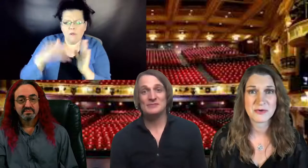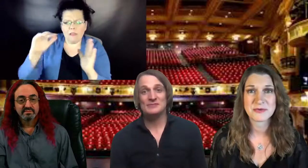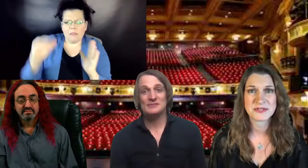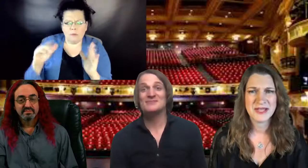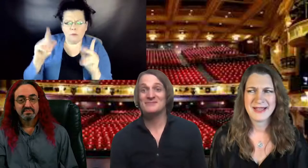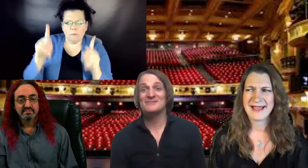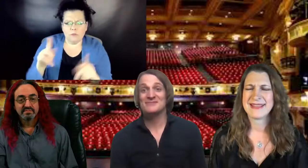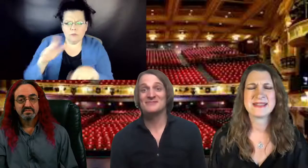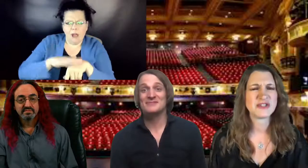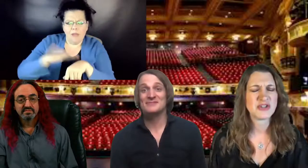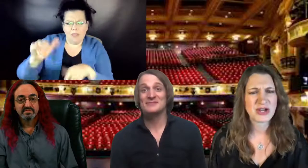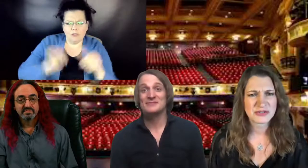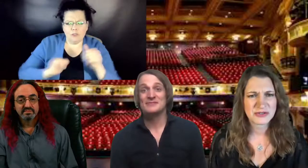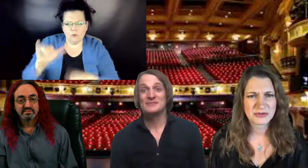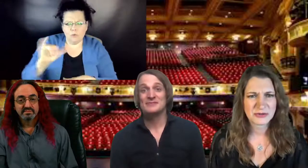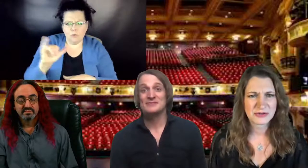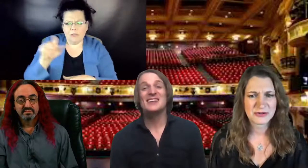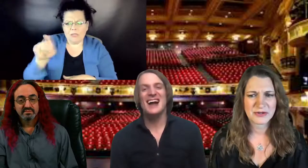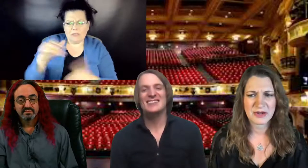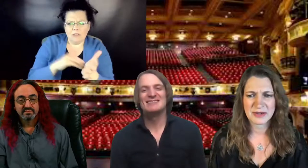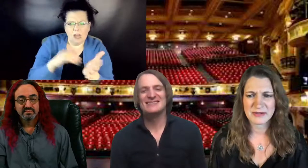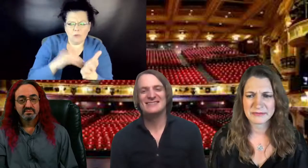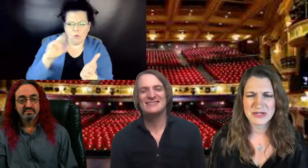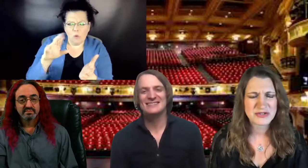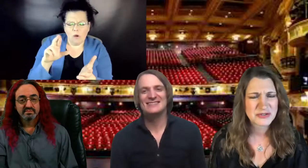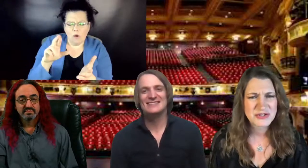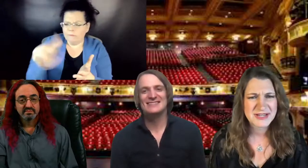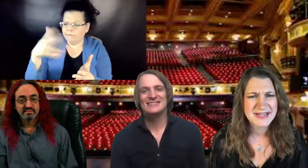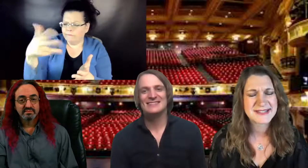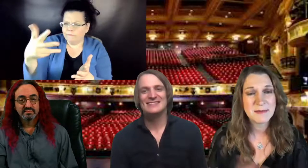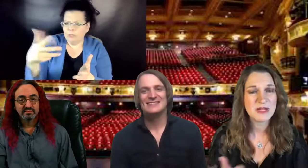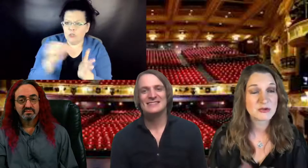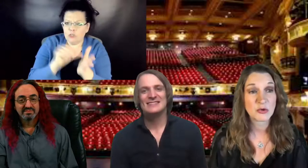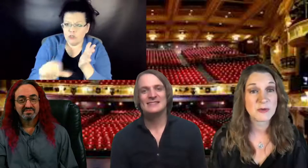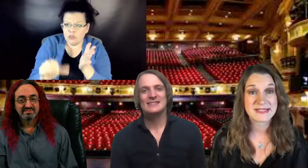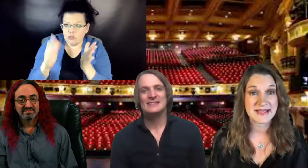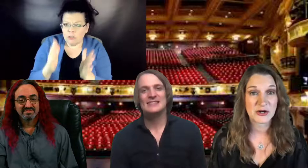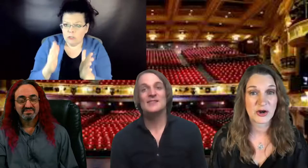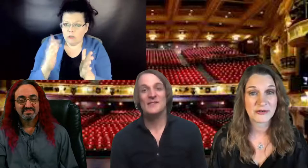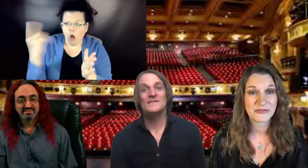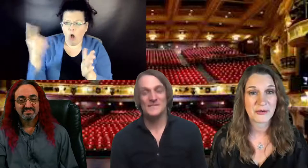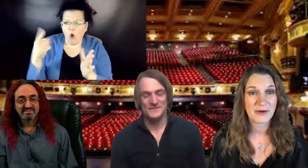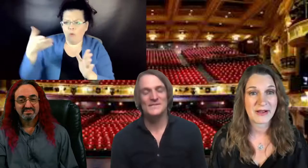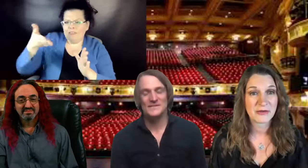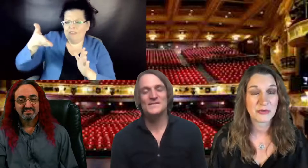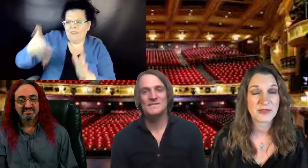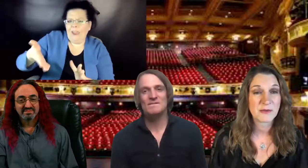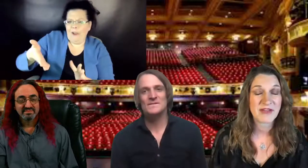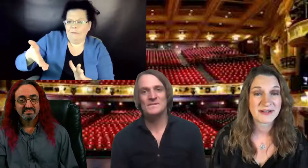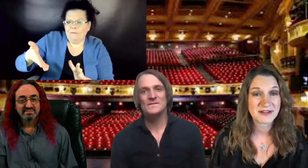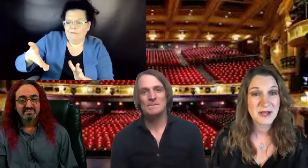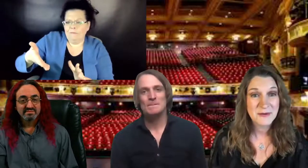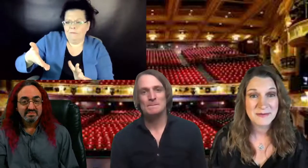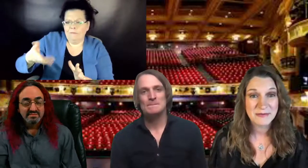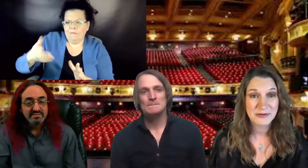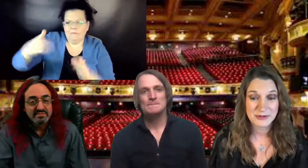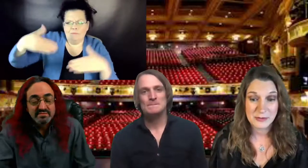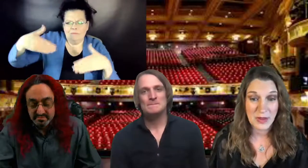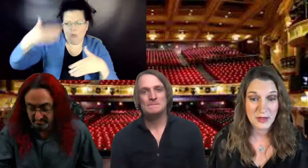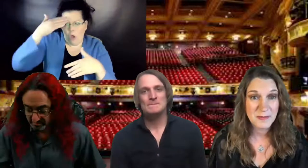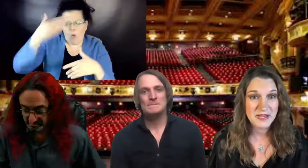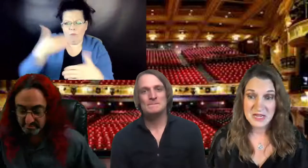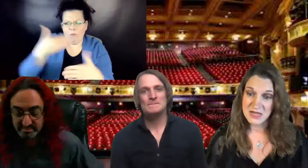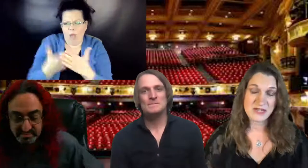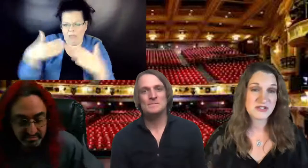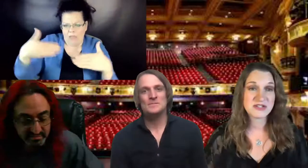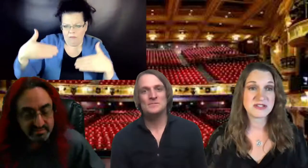show who's, I think he's a doctor or a surgeon. He's somebody who's always there also. I don't think we've gotten to know him really